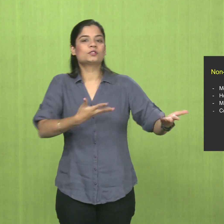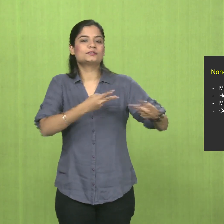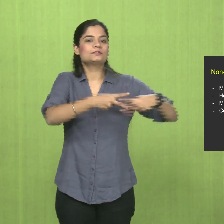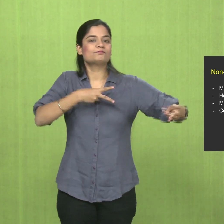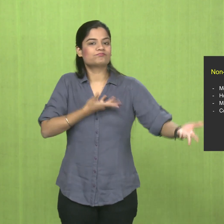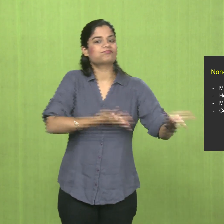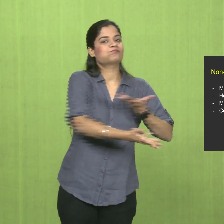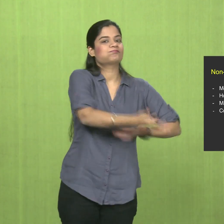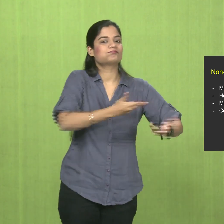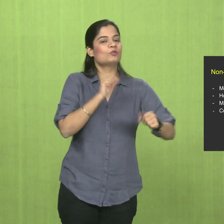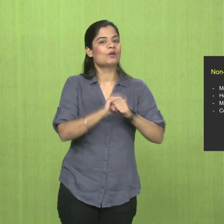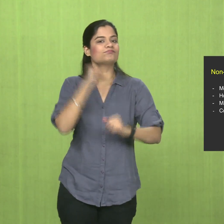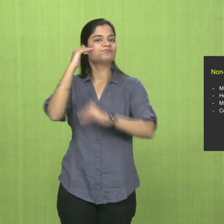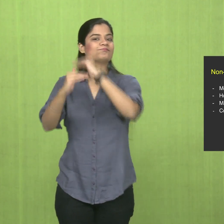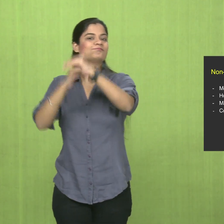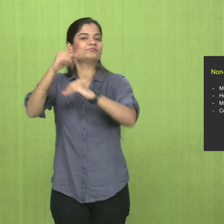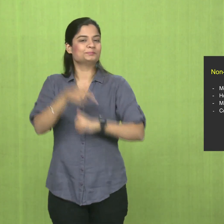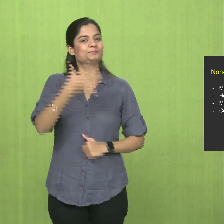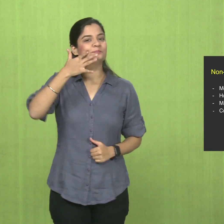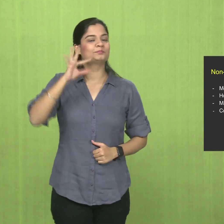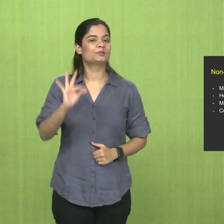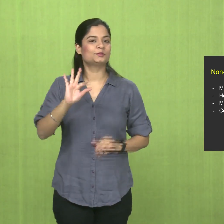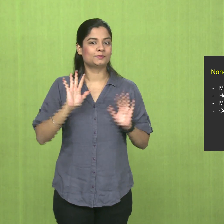and non-human resources work together and are utilized together.